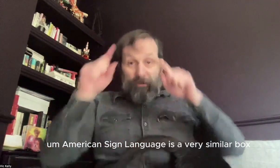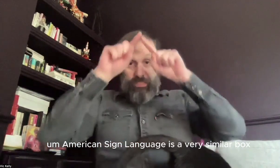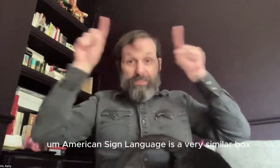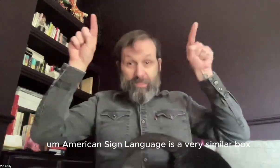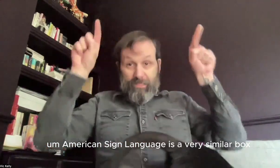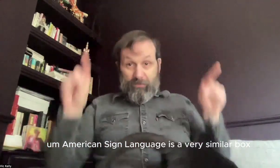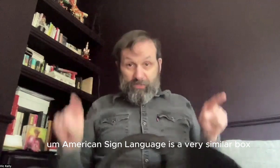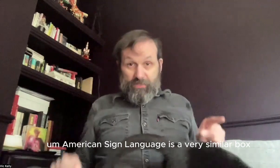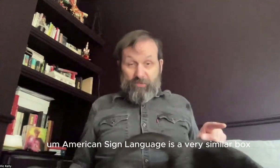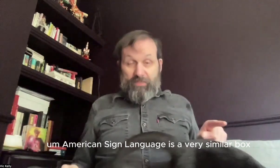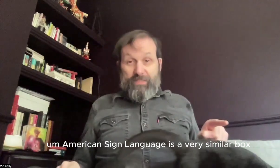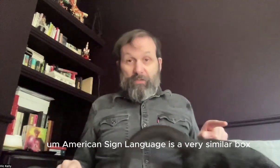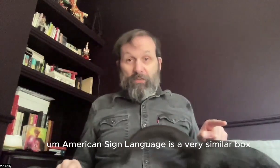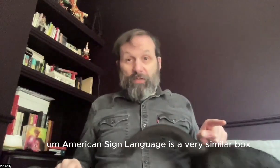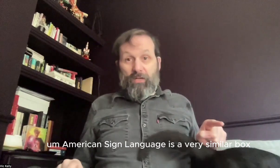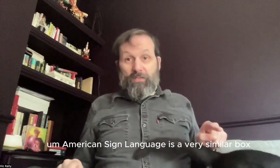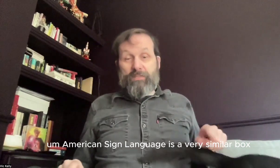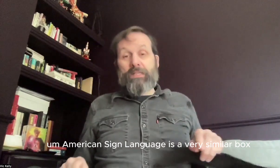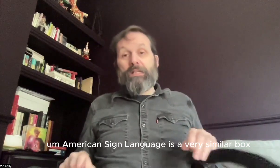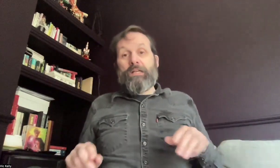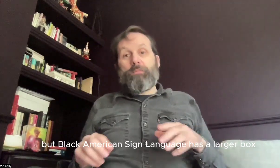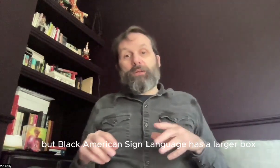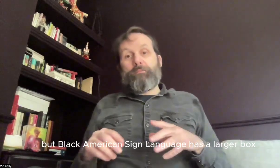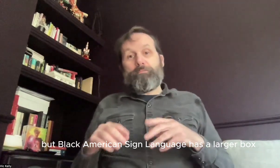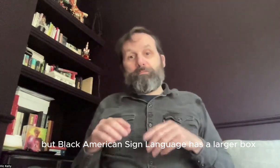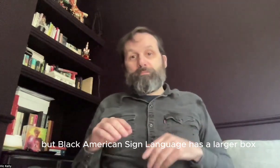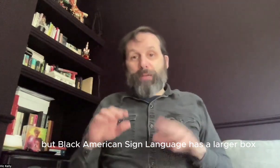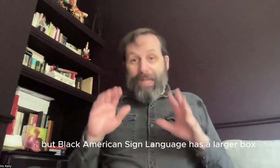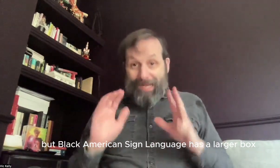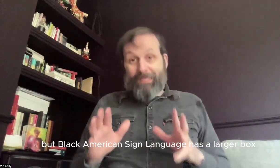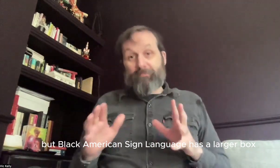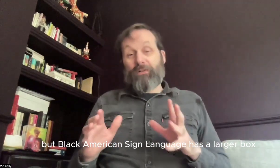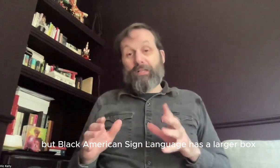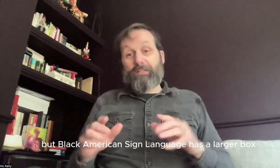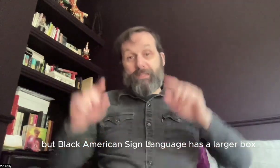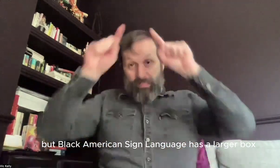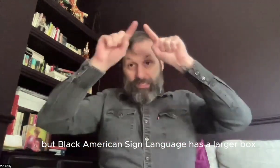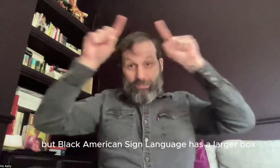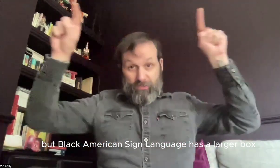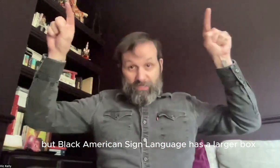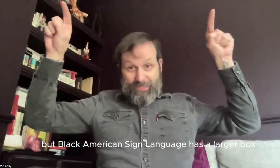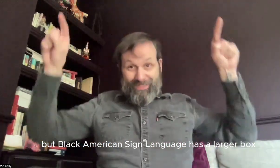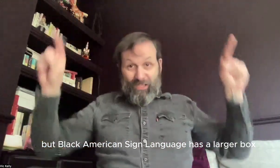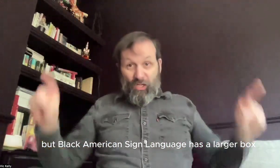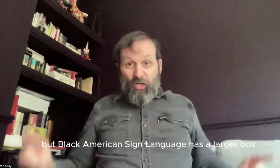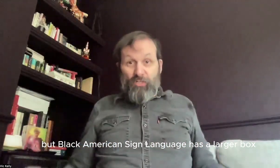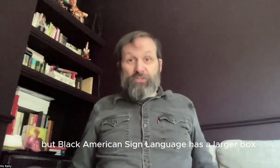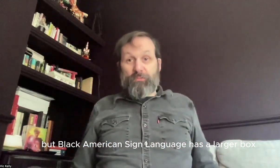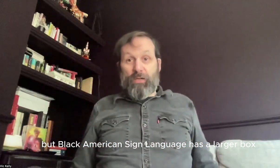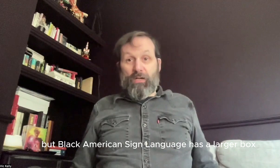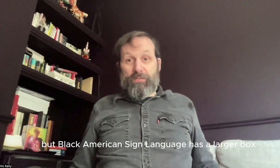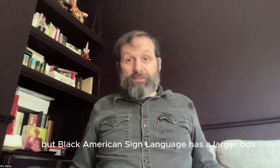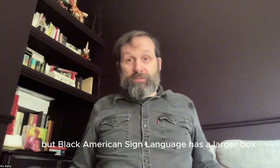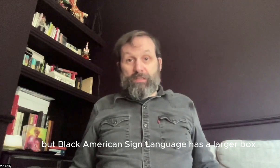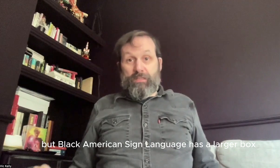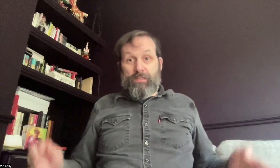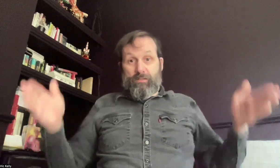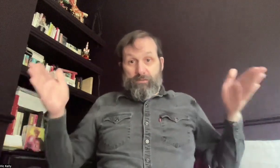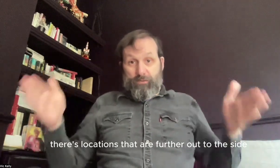American Sign Language has a very similar box, but Black American Sign Language has a larger box.